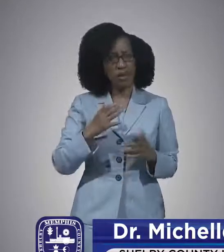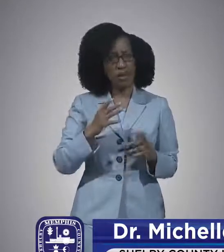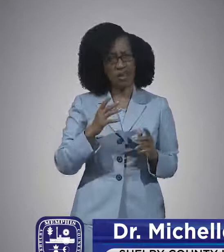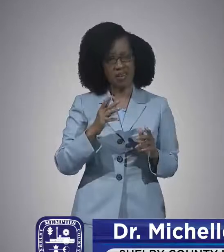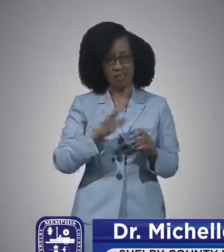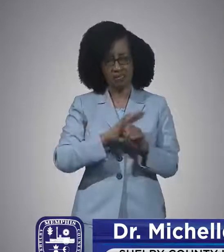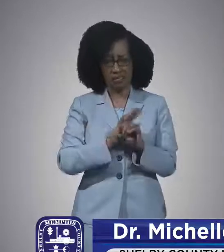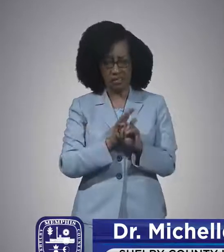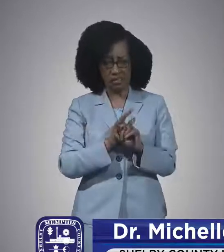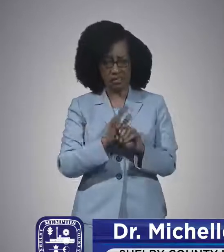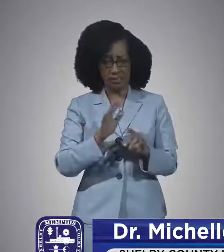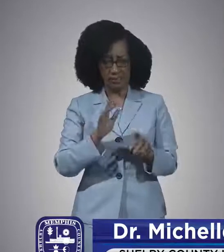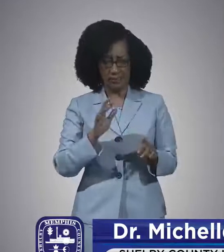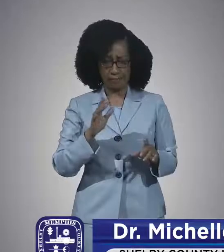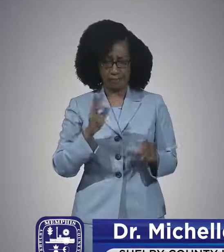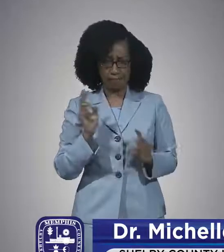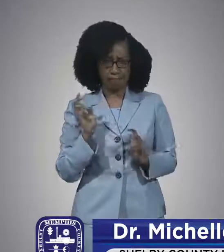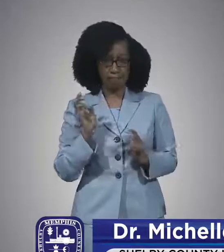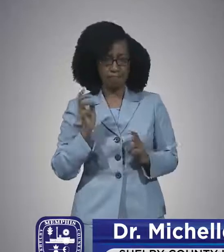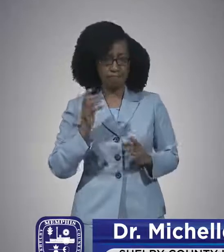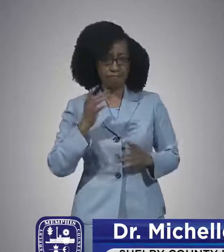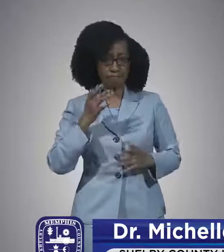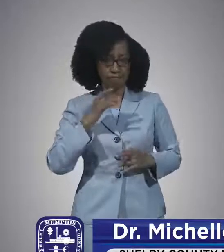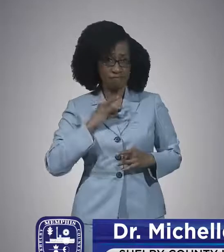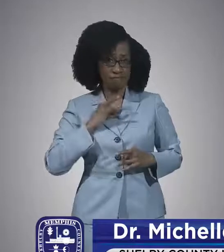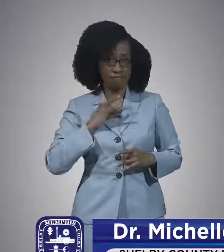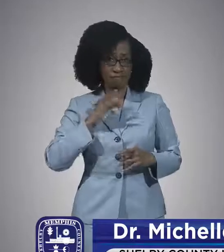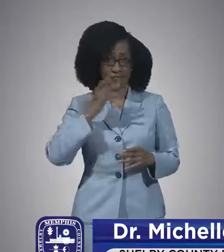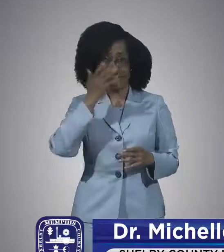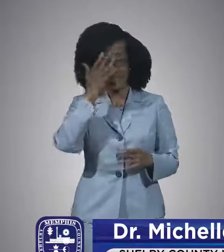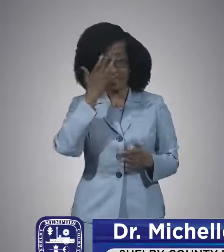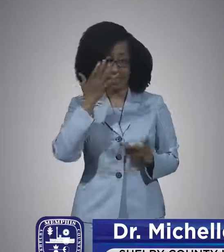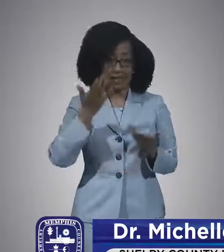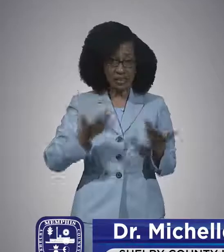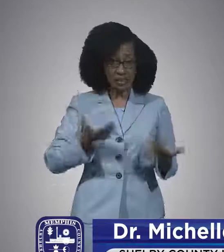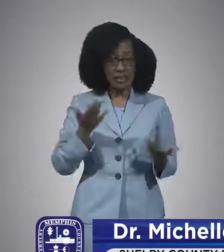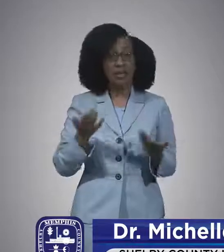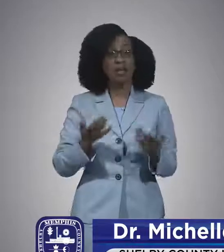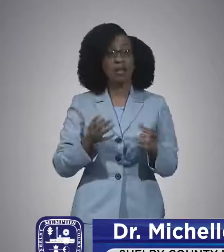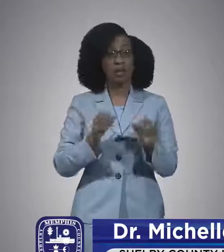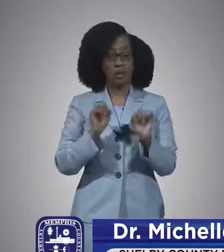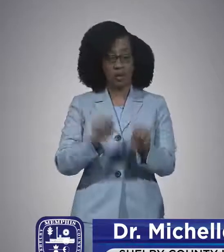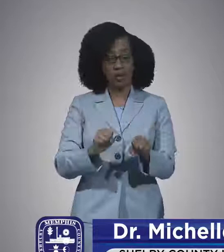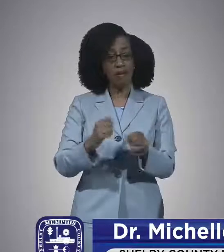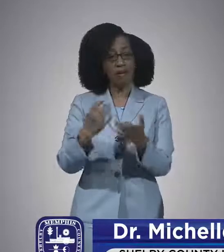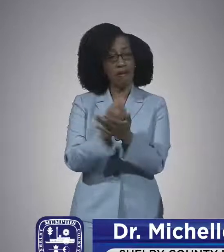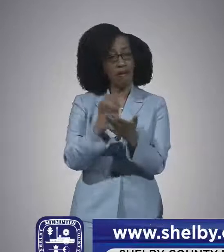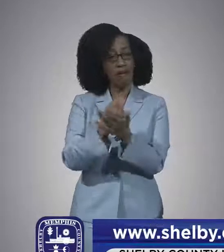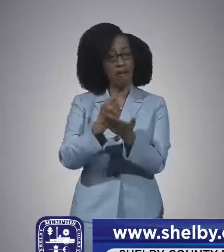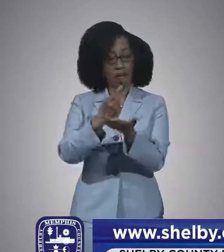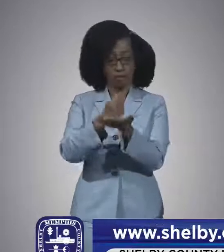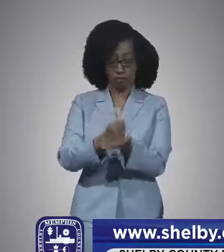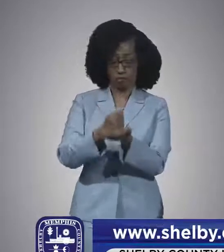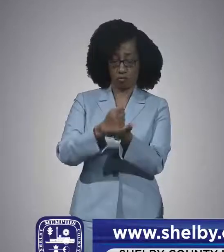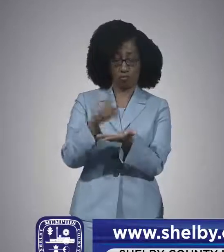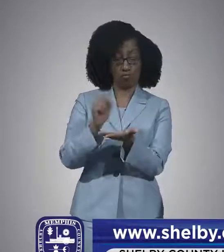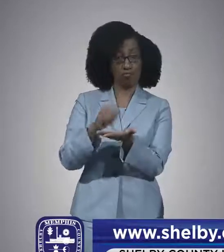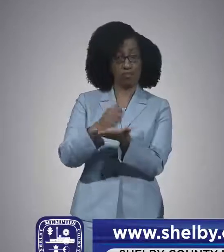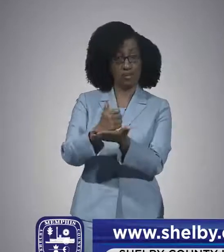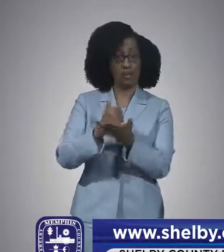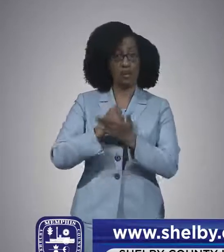know that they've been exposed. It's just another in the line of things that we have in our toolkit to fight